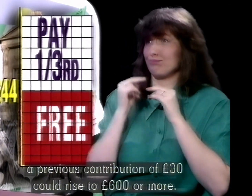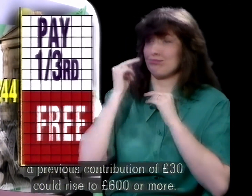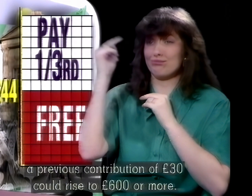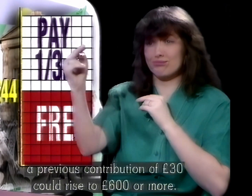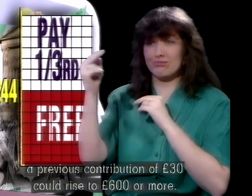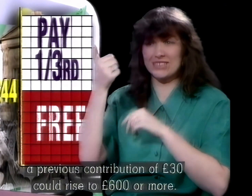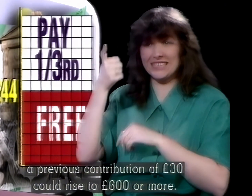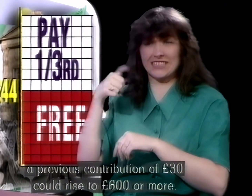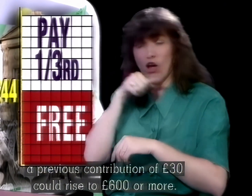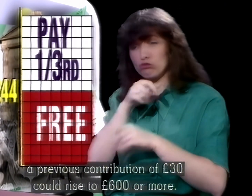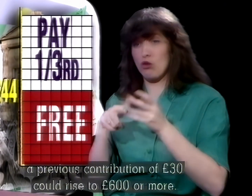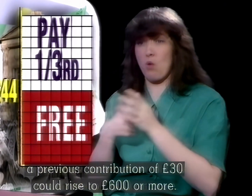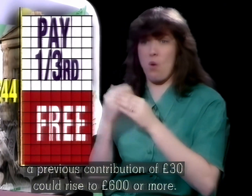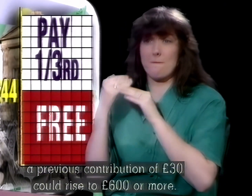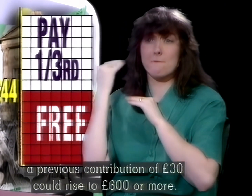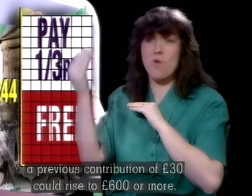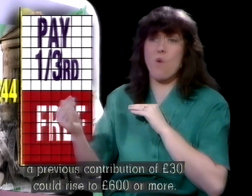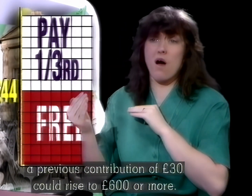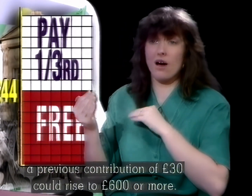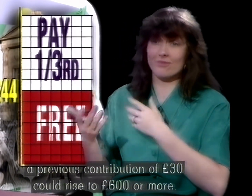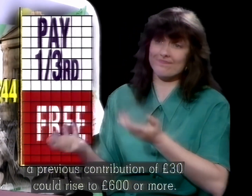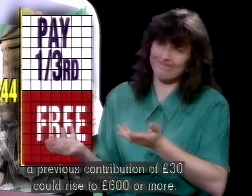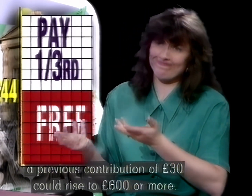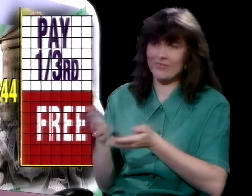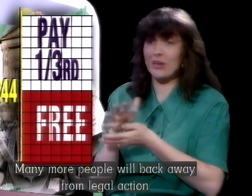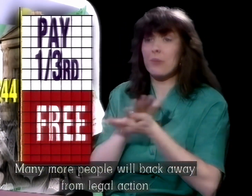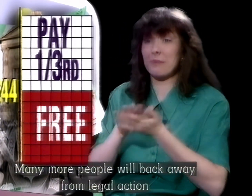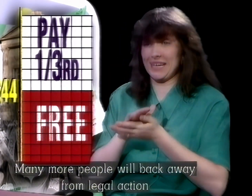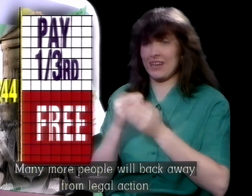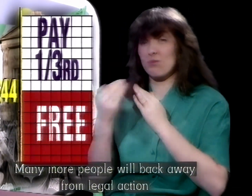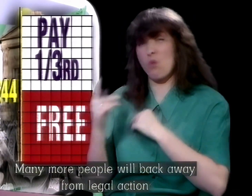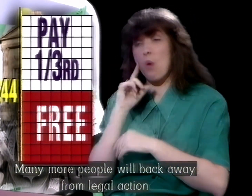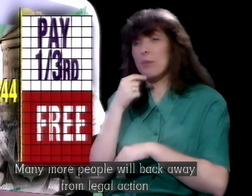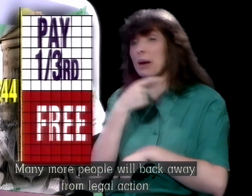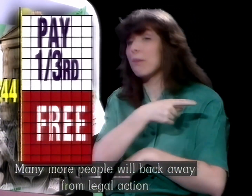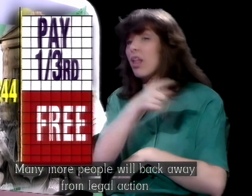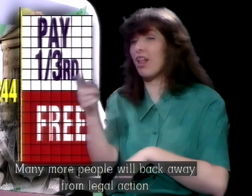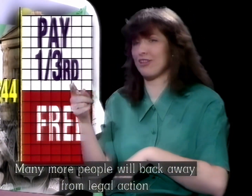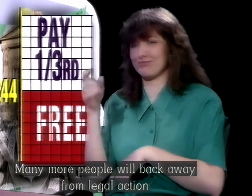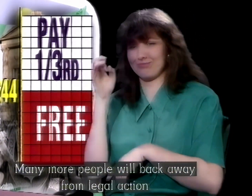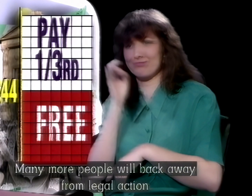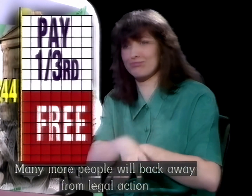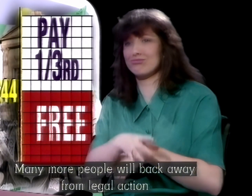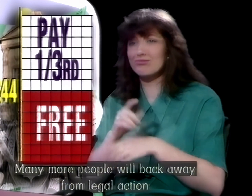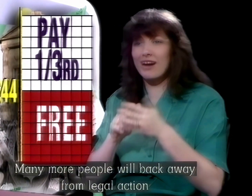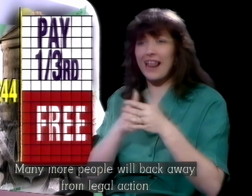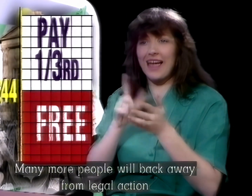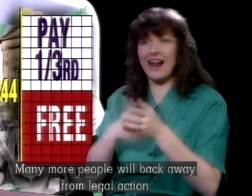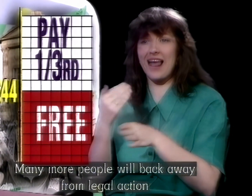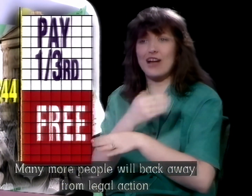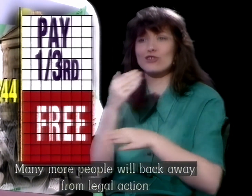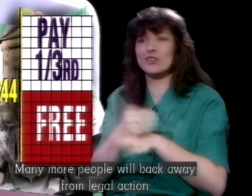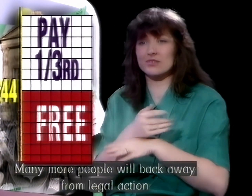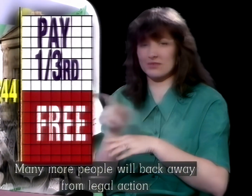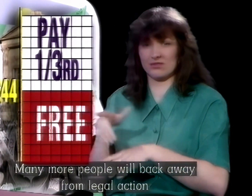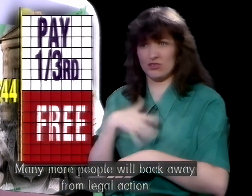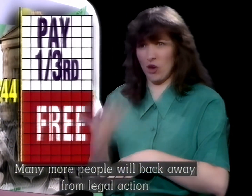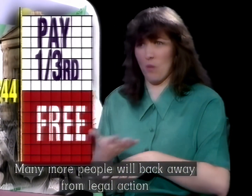to £600 or more. Many more people will back away from legal action rather than face this kind